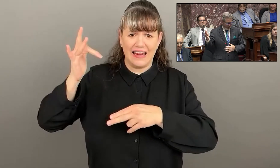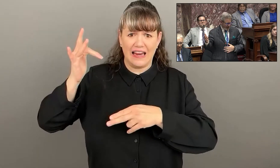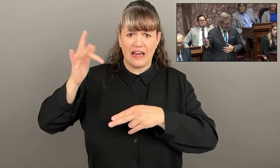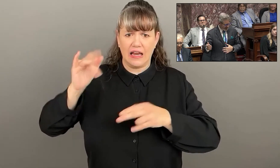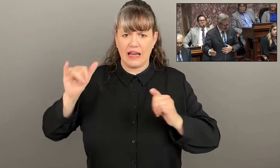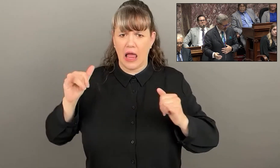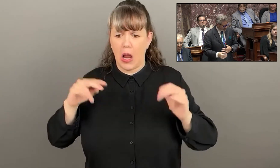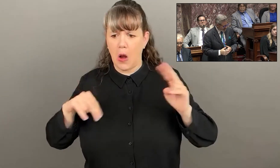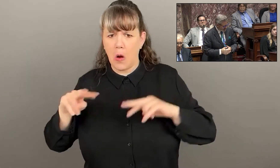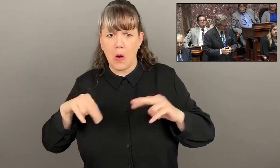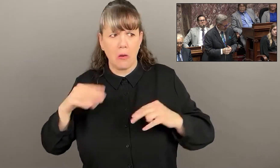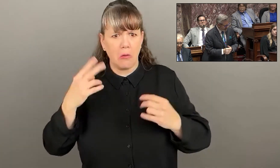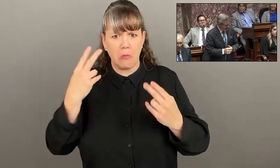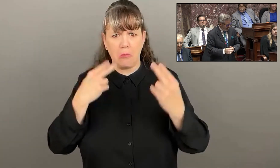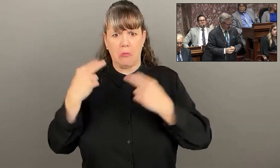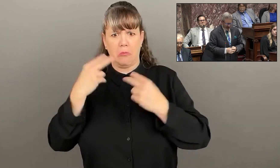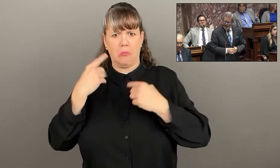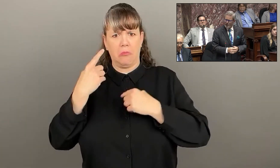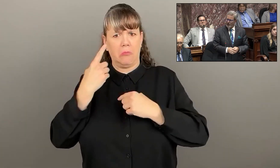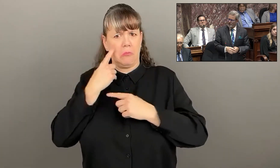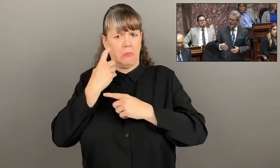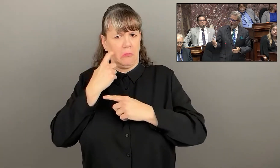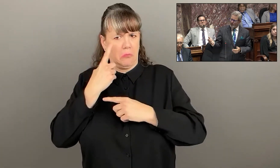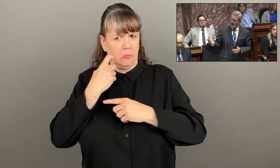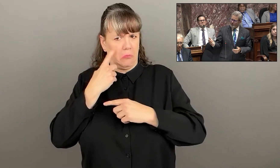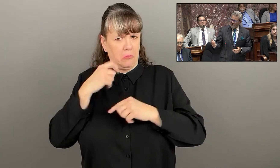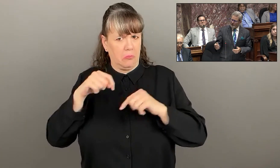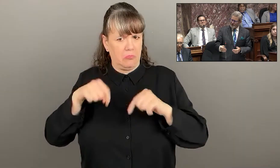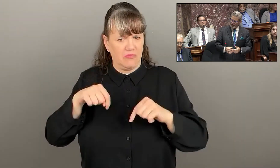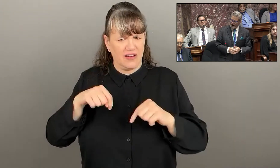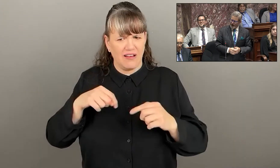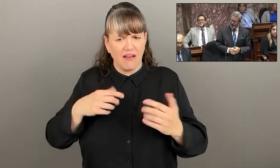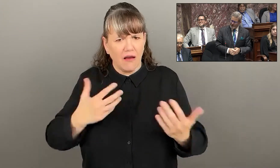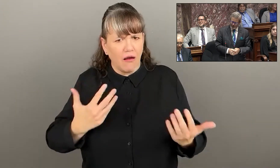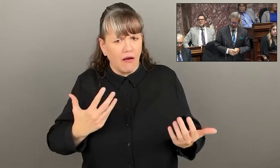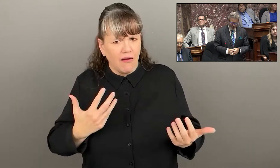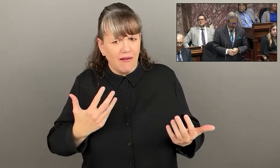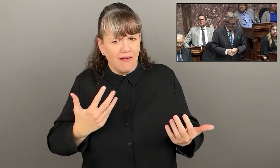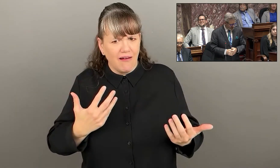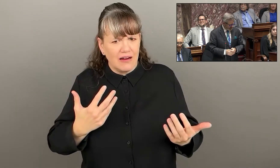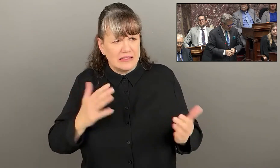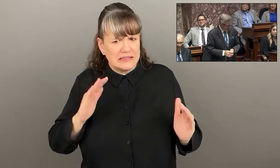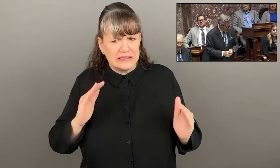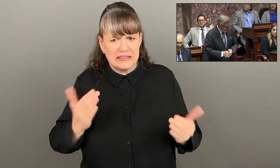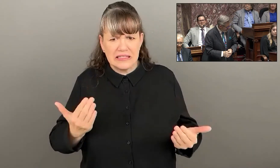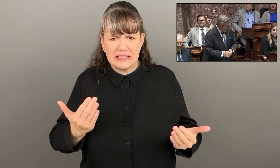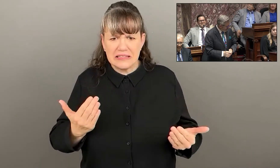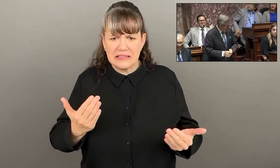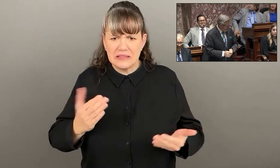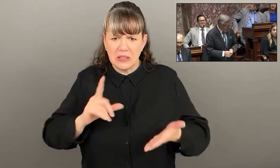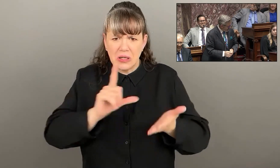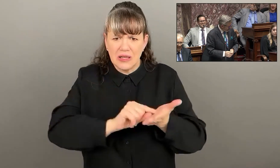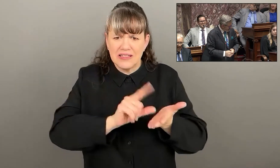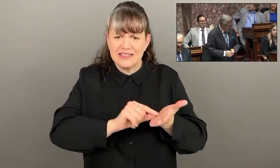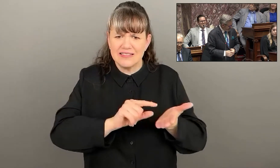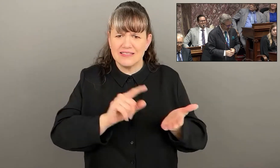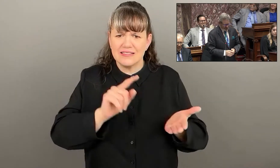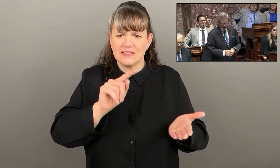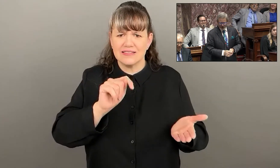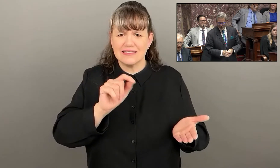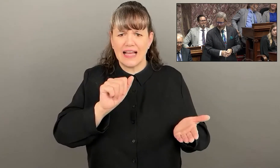It's even gone to the extent, Mr. Speaker, where a tabloid reporter, I believe, has been hired to be a commissioner and